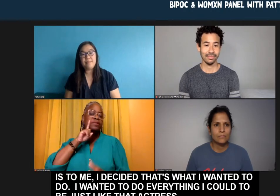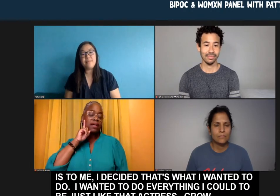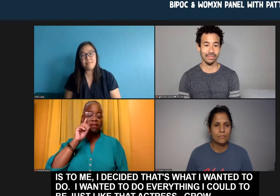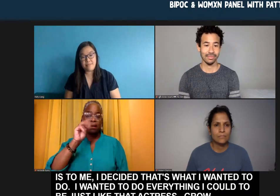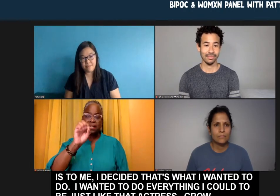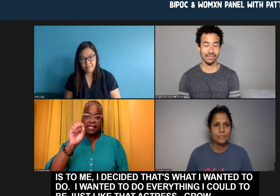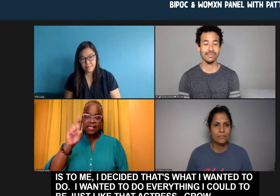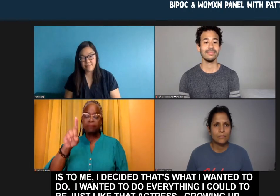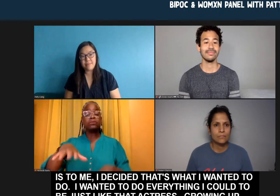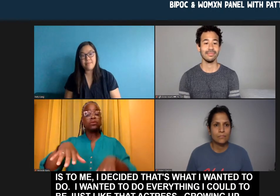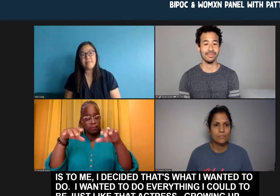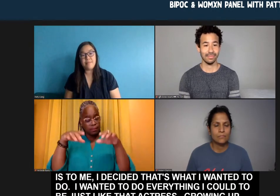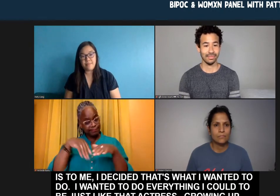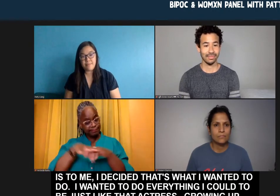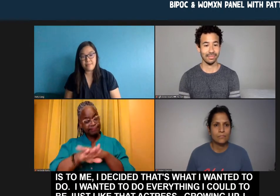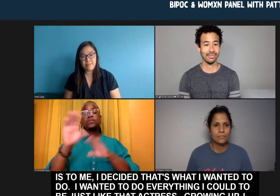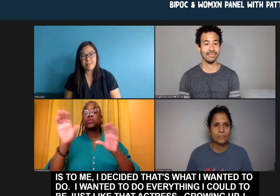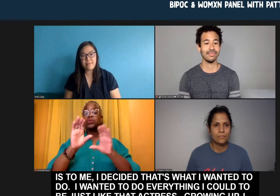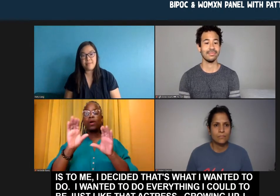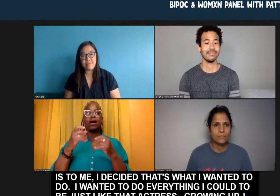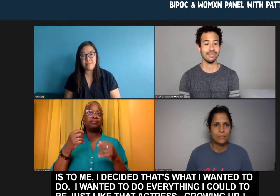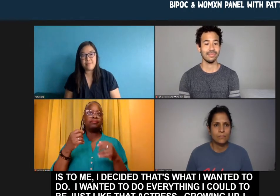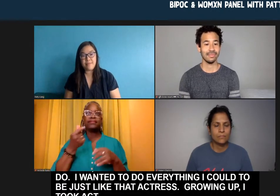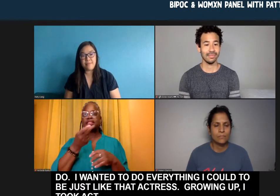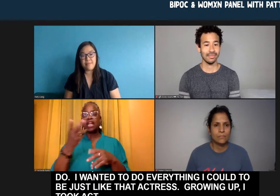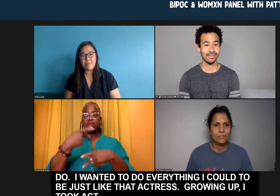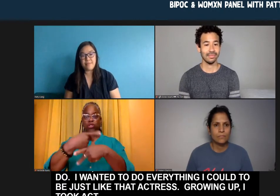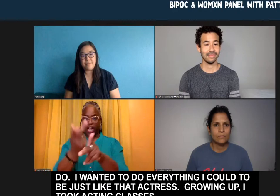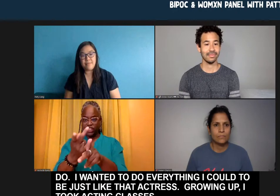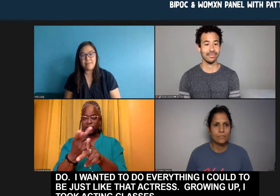classes. I went to MSSD.